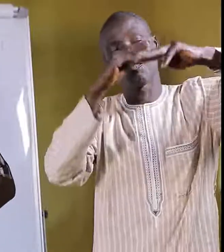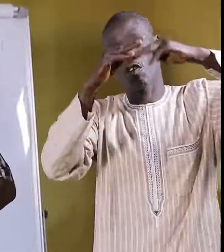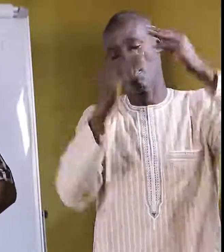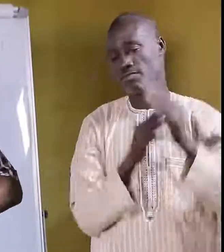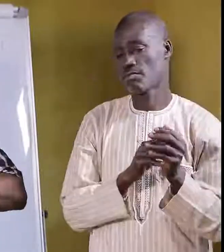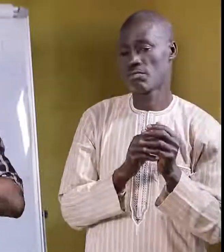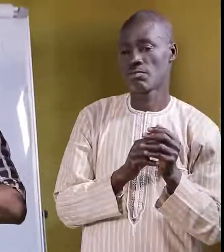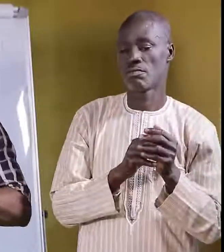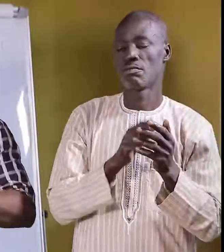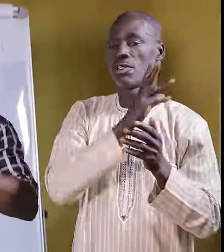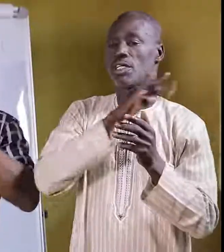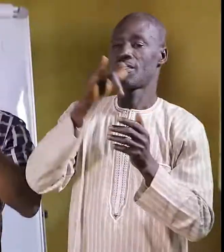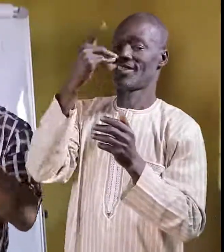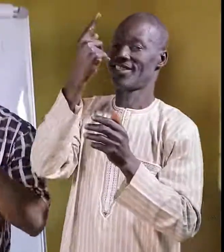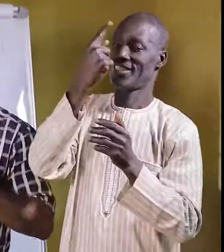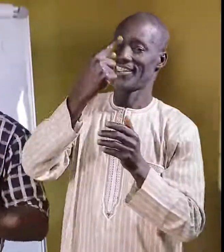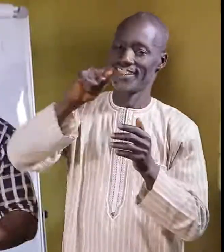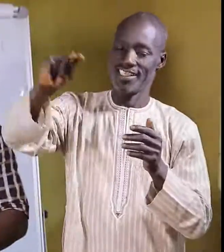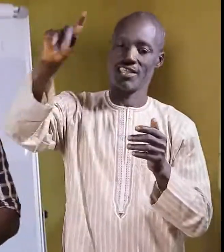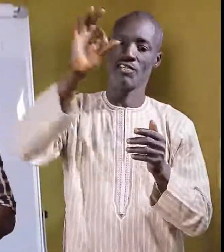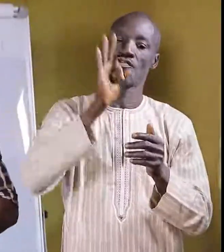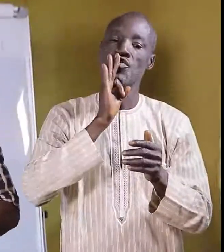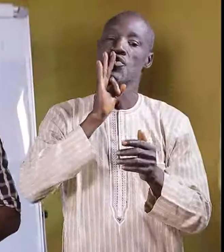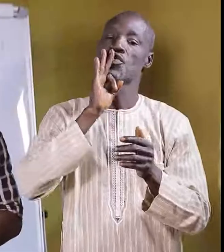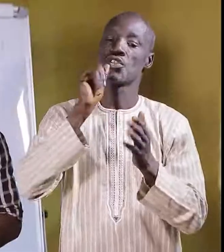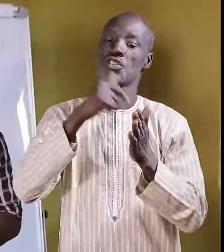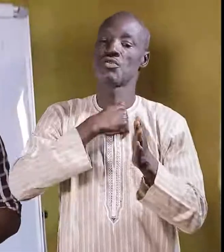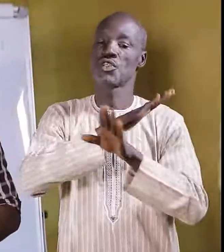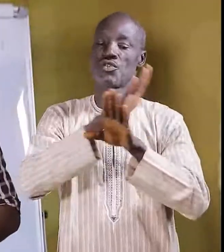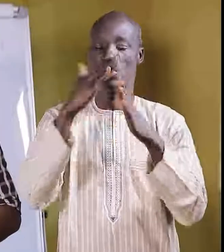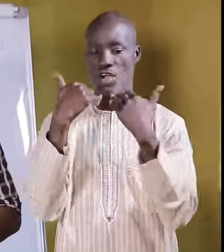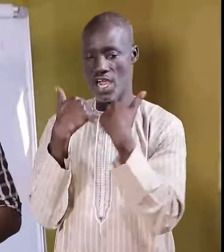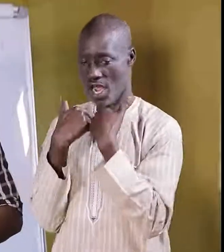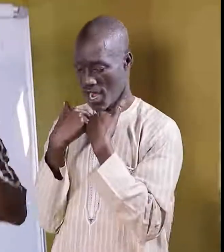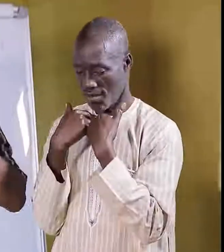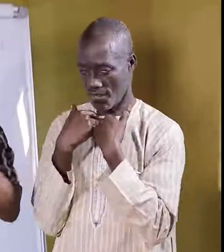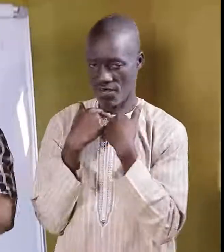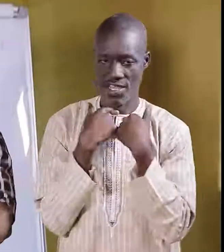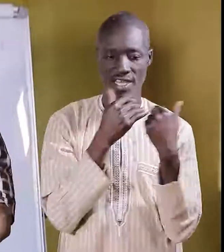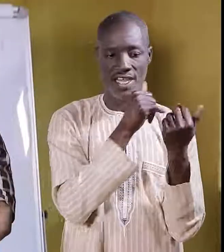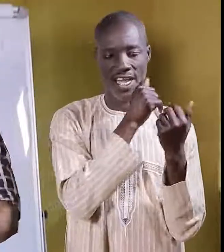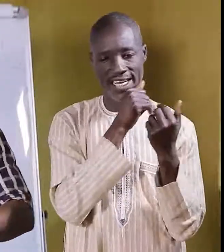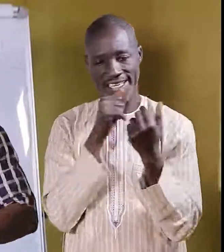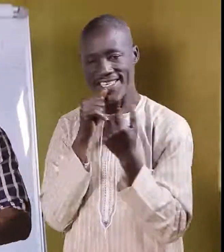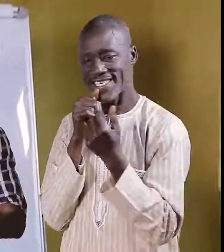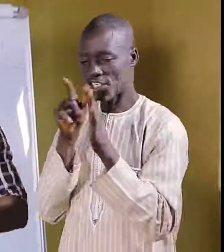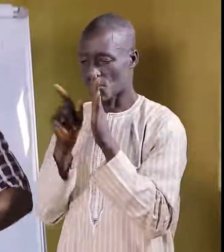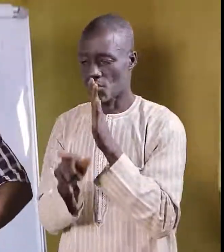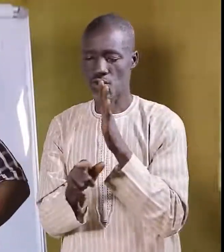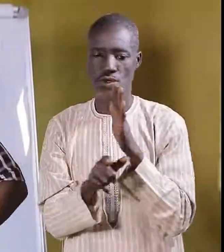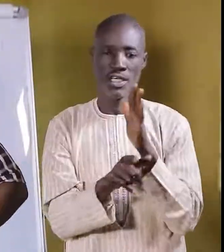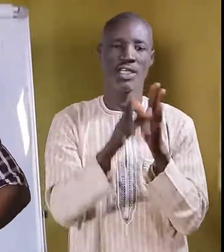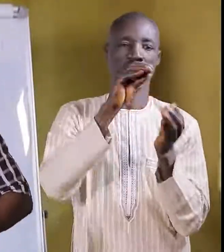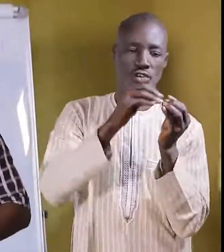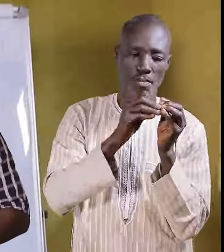geometrically, while means of sustaining population, what is that means that used in sustaining population? Agriculture. As the population